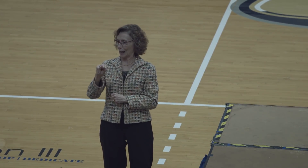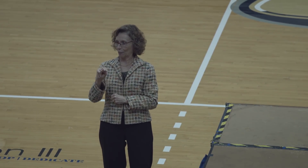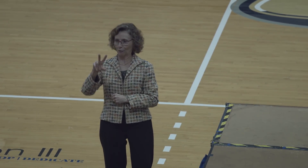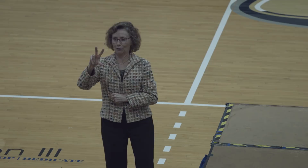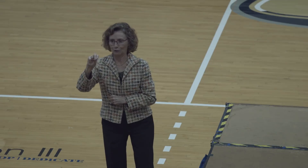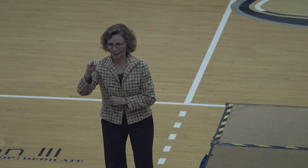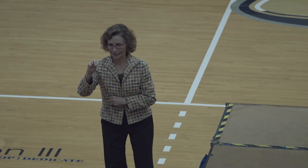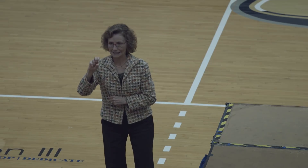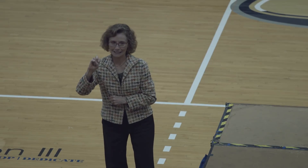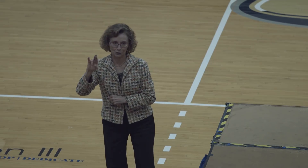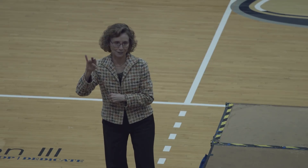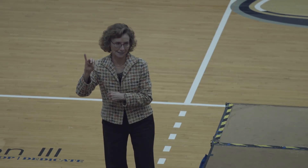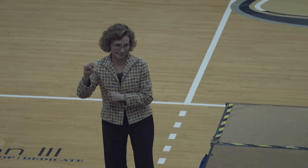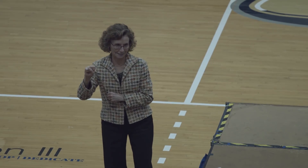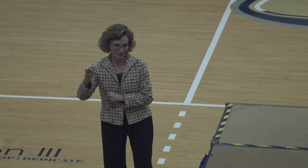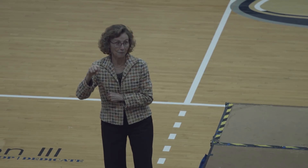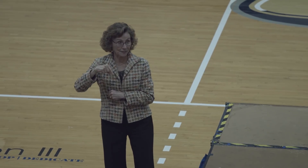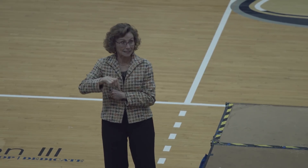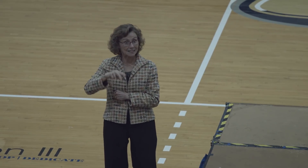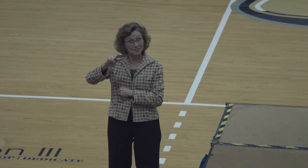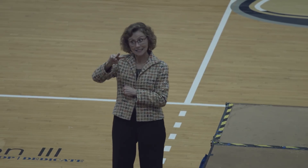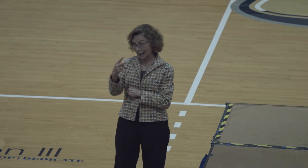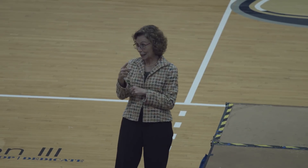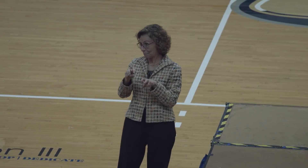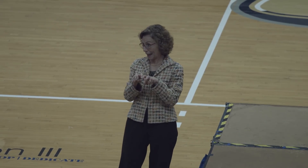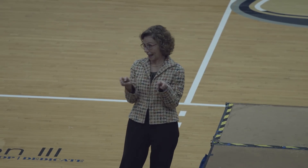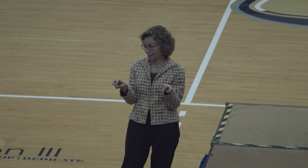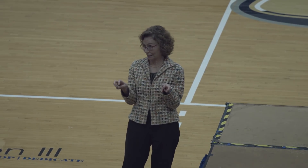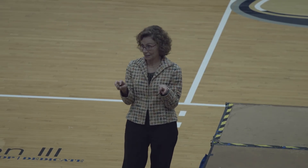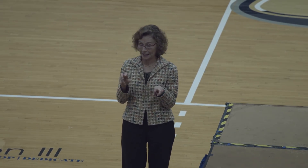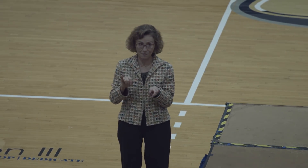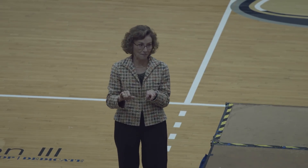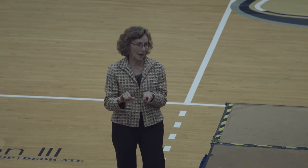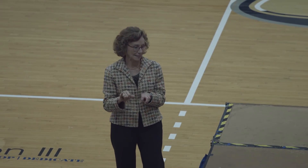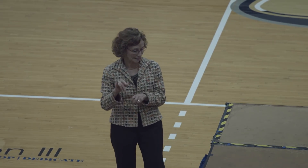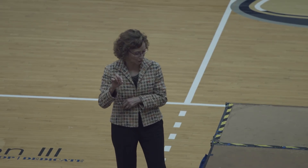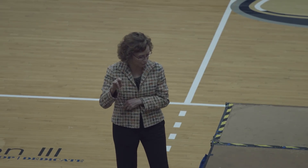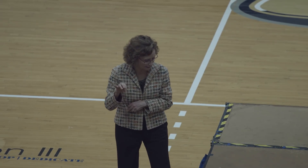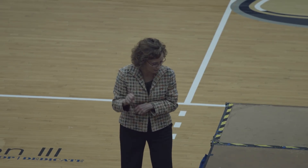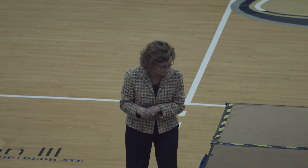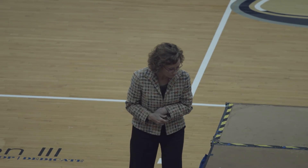year's DPN 30th Celebration panel series.